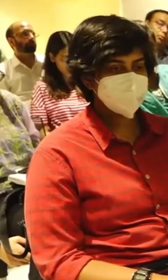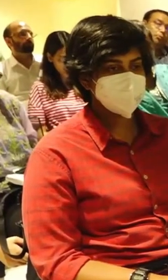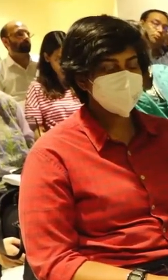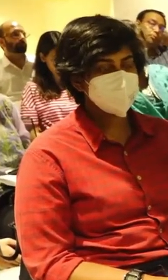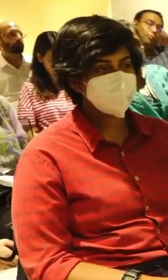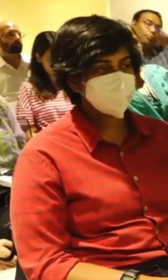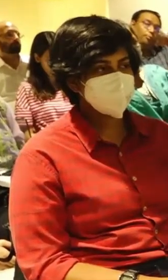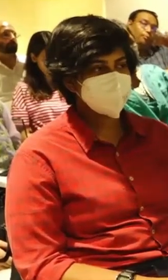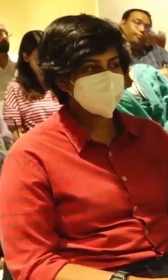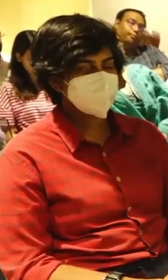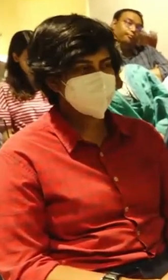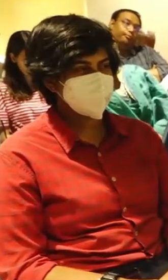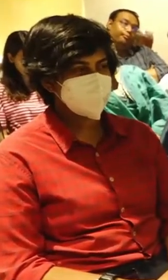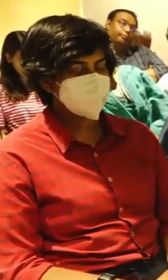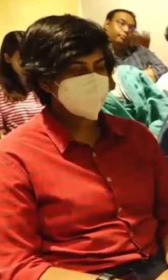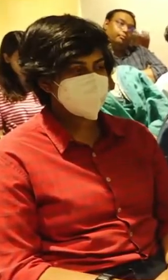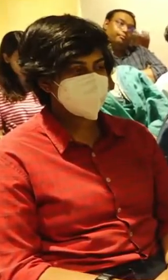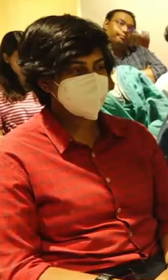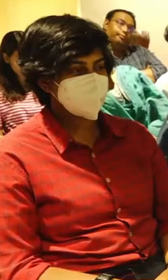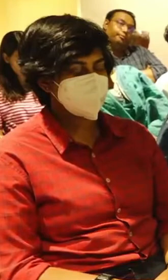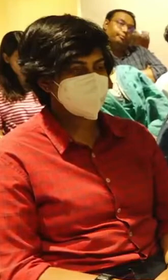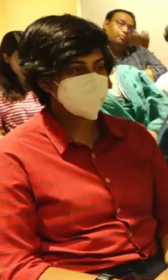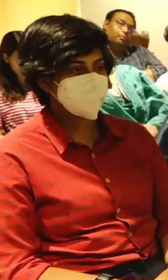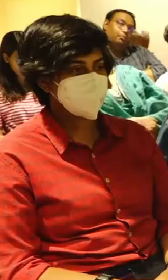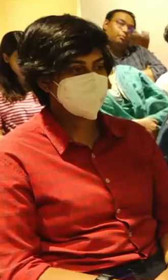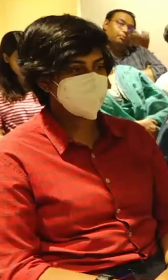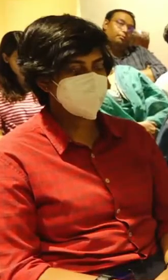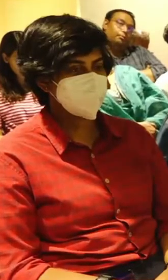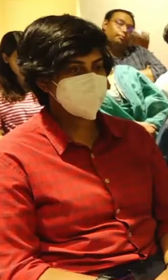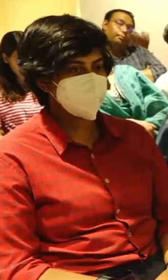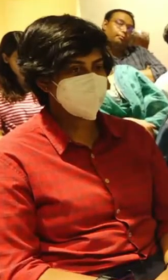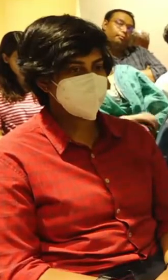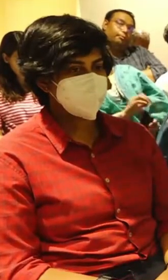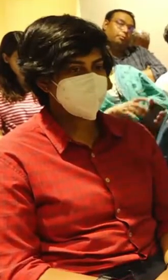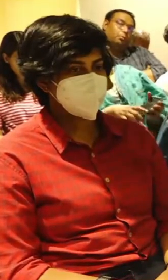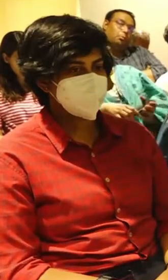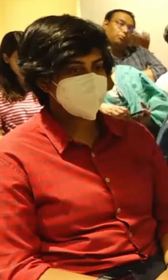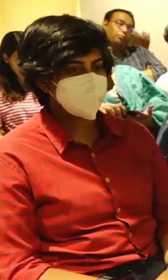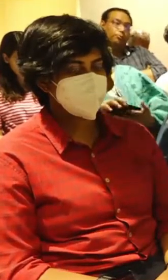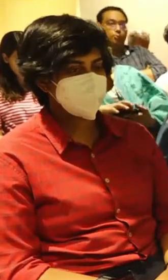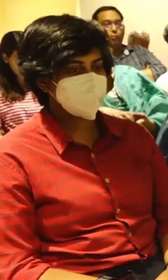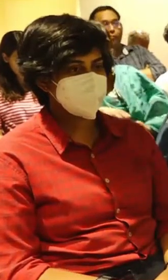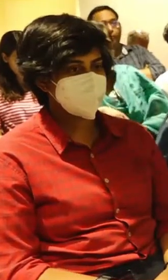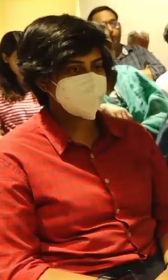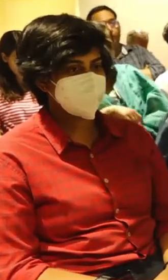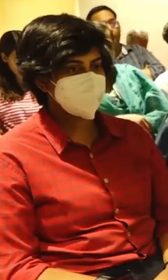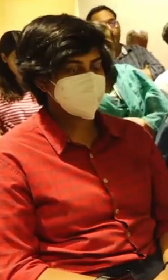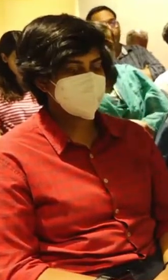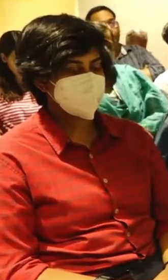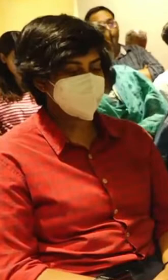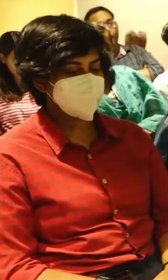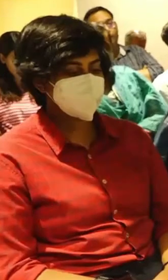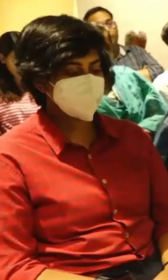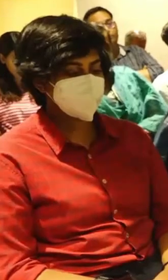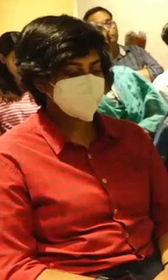on proportionality. I agree with you entirely that proportionality obviously doesn't tell you what the right is, and I think this is